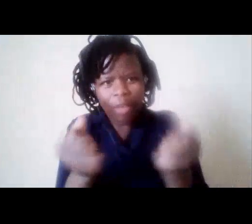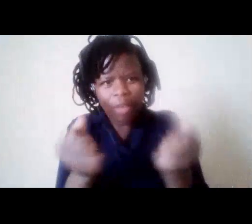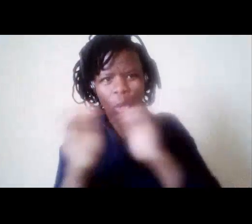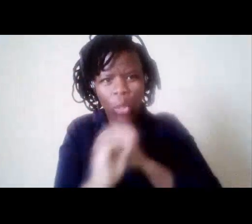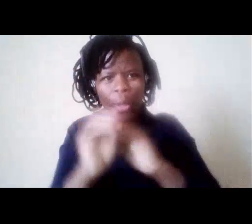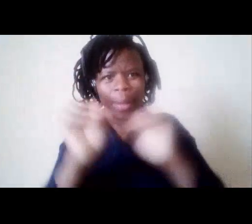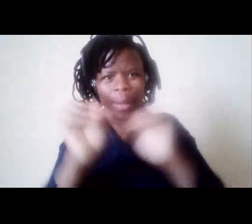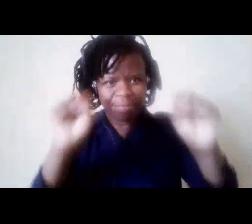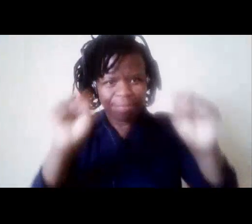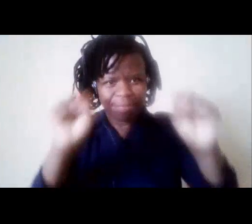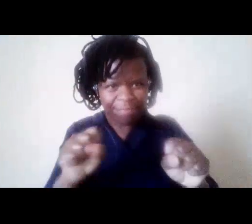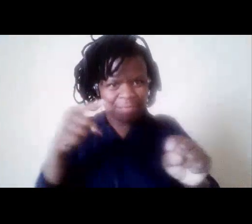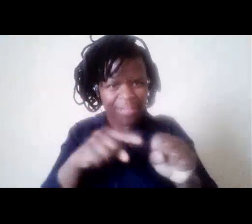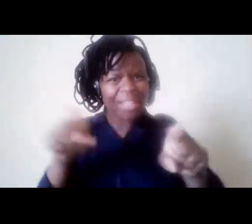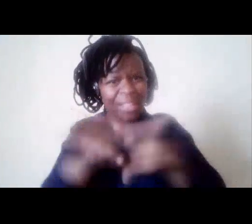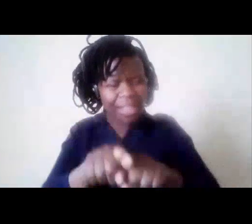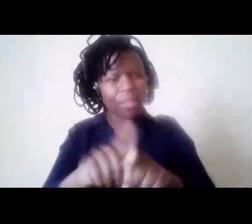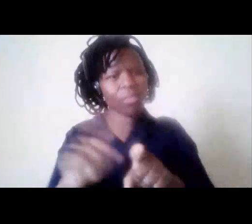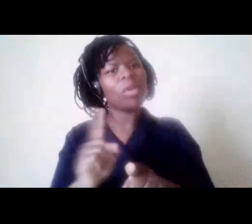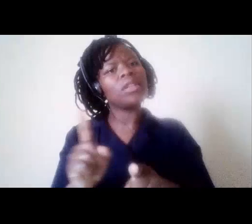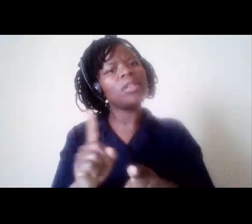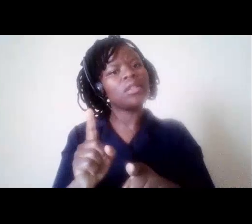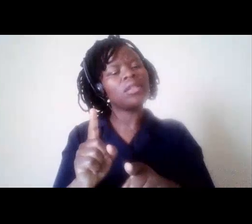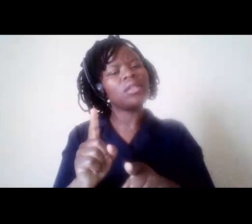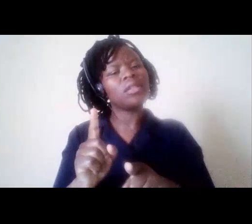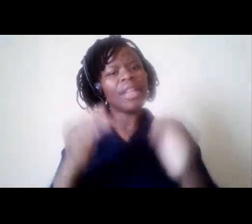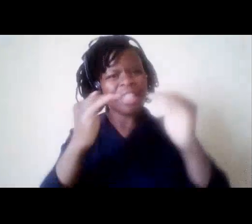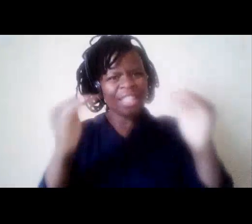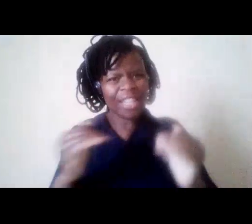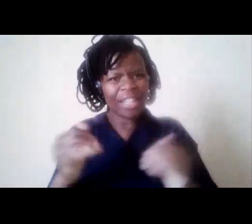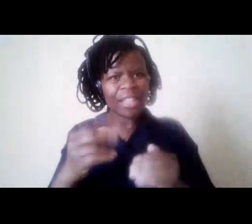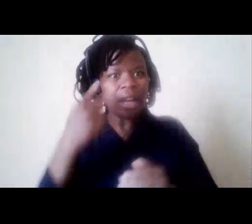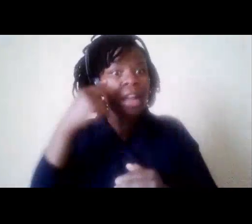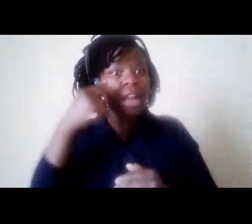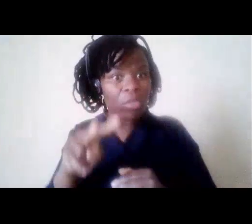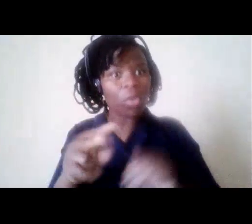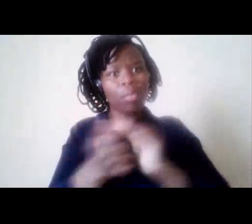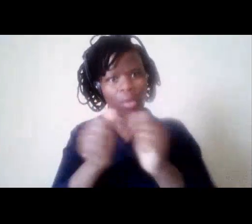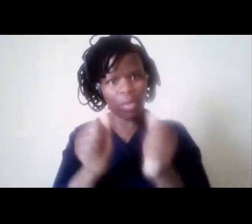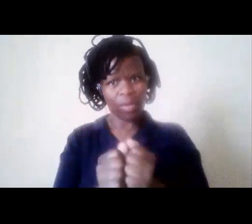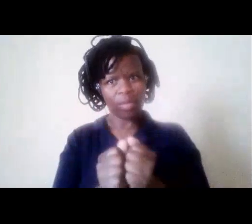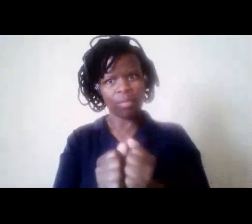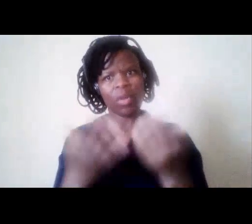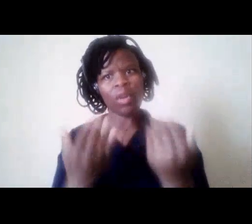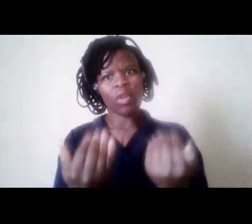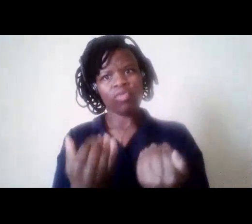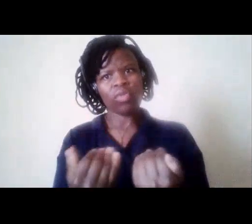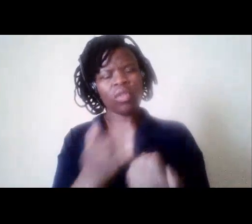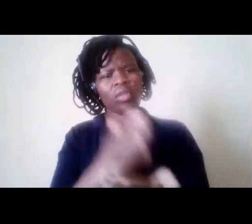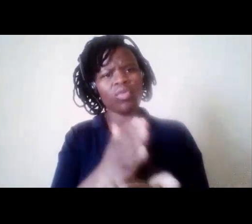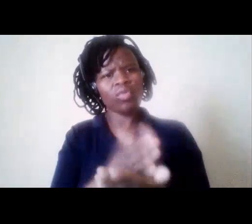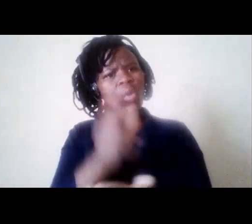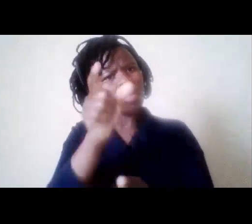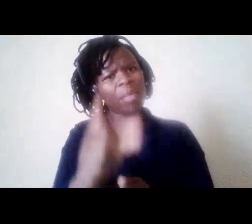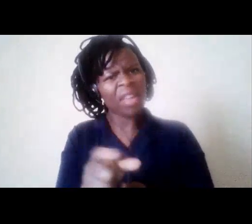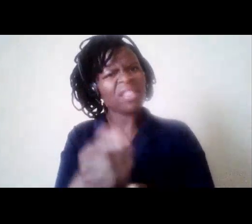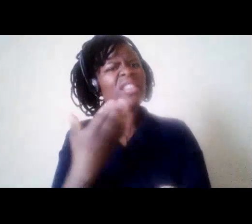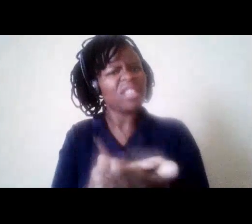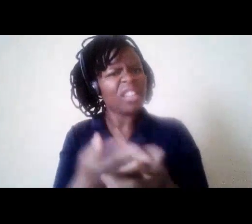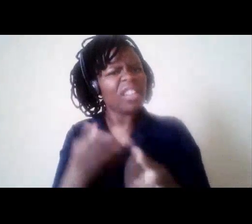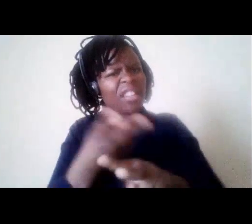structural view, then we don't have full inclusion. So just be very mindful of that. If you're celebrating that, at least someone recognizes